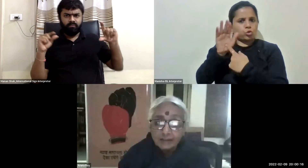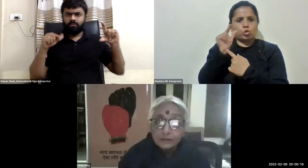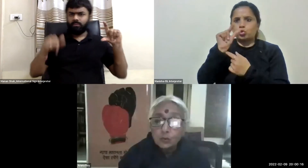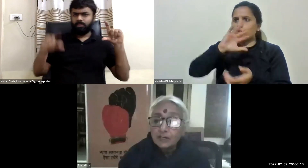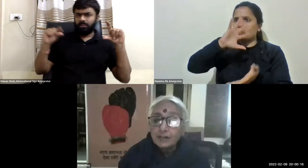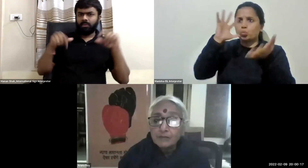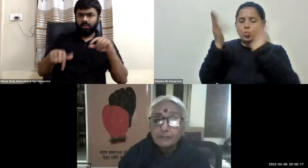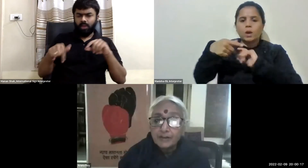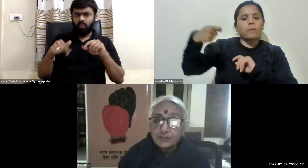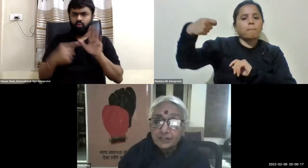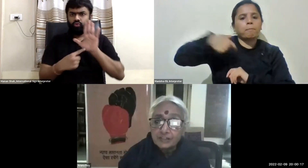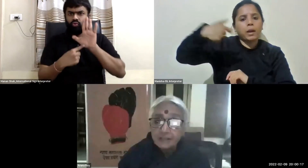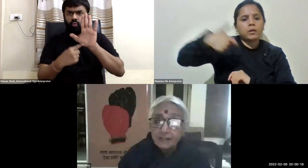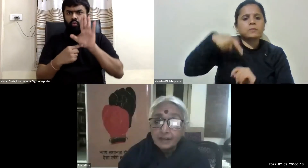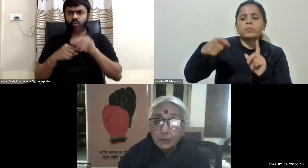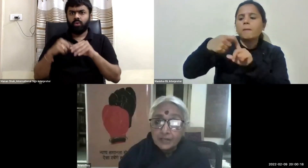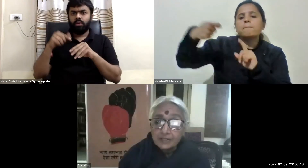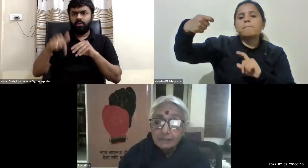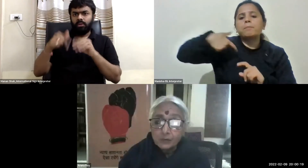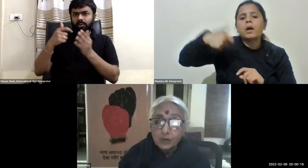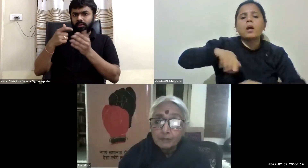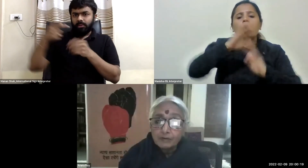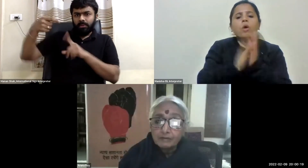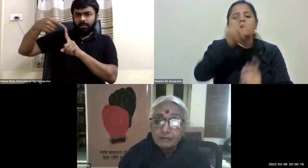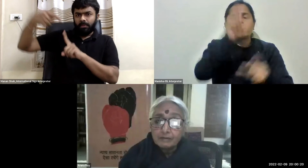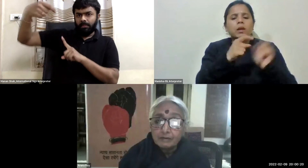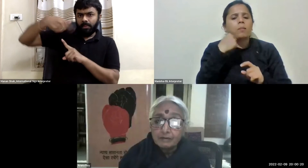that, total number of pensioners went up from